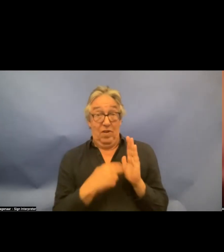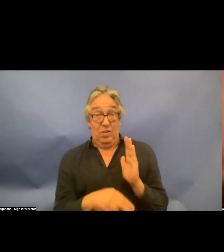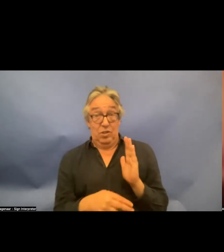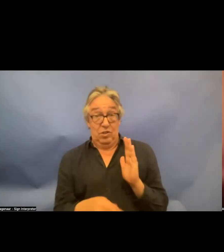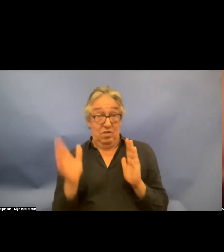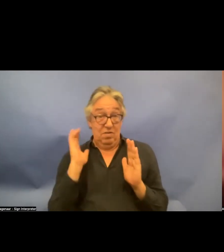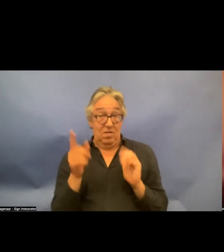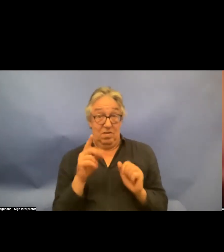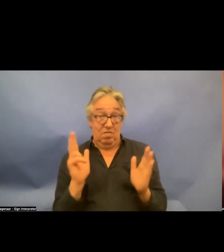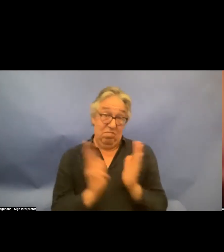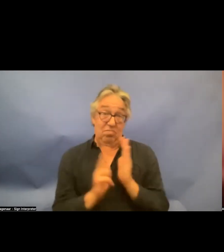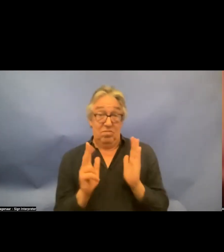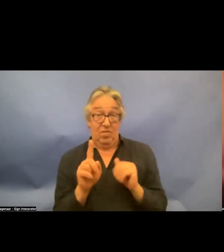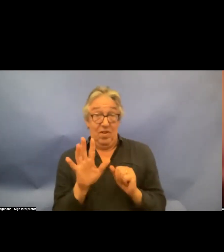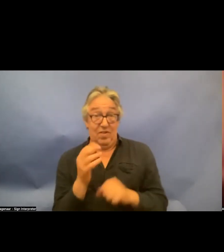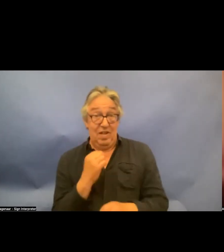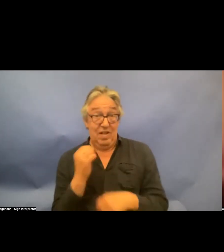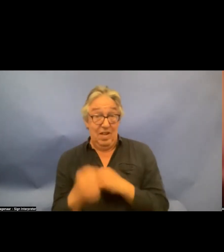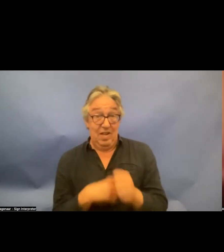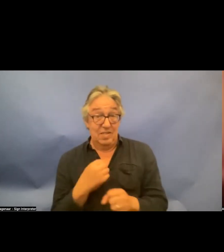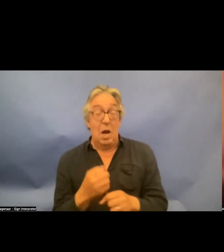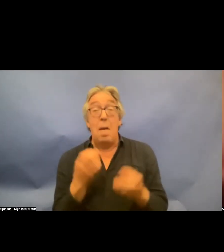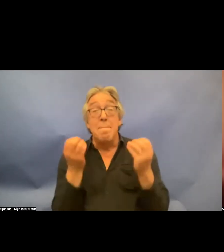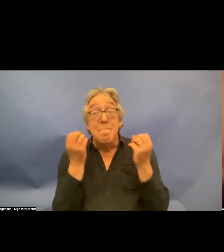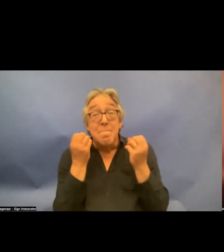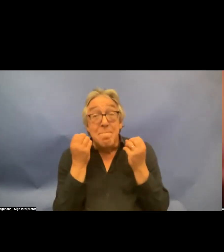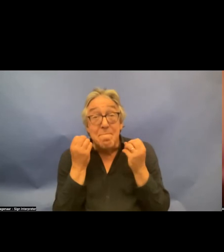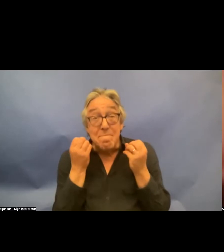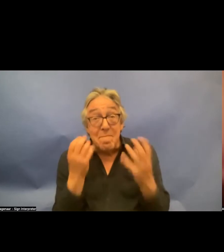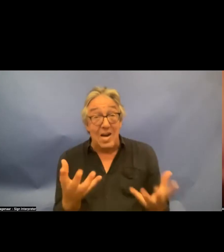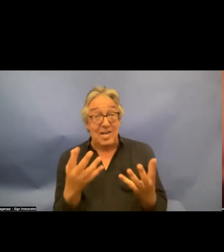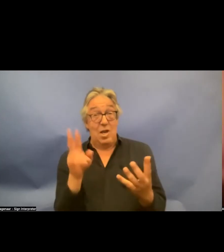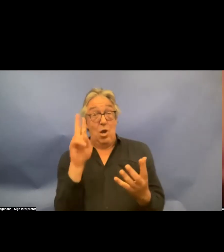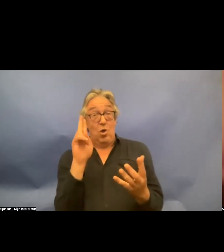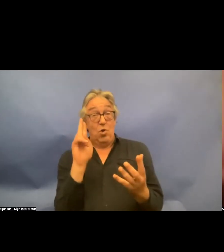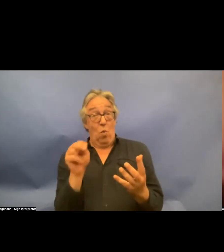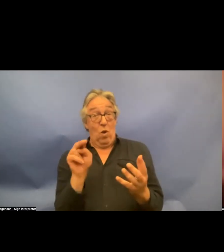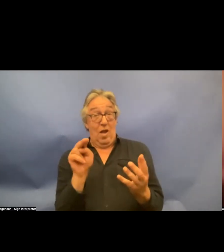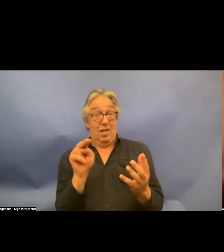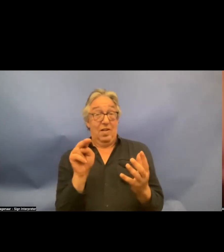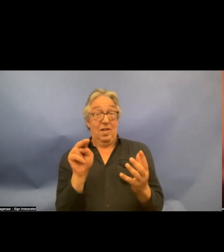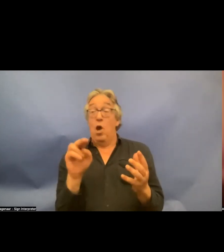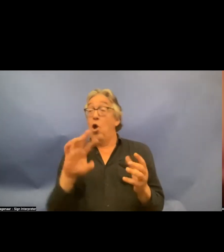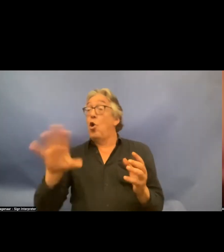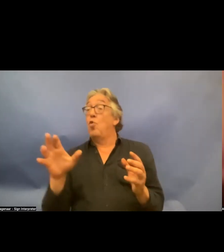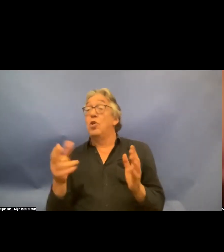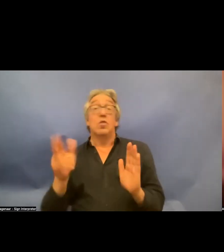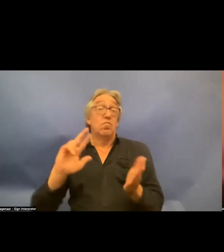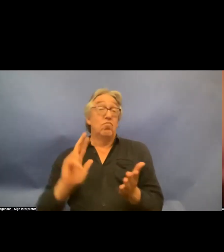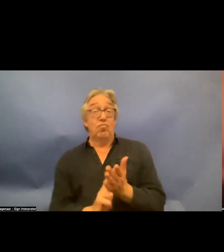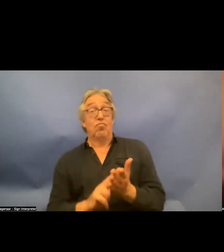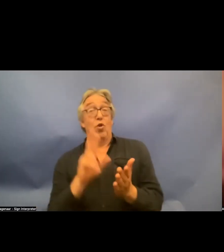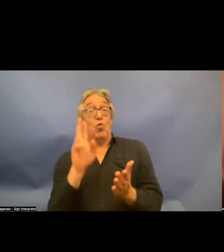not contemplate in many of the states parties of the convention. So we are concerned about, and we